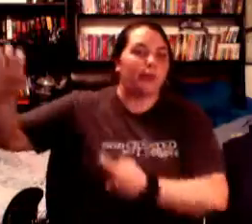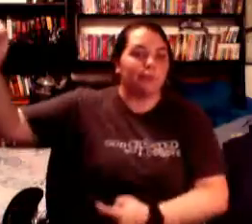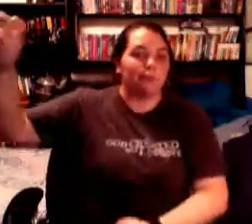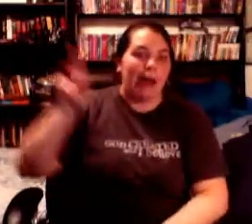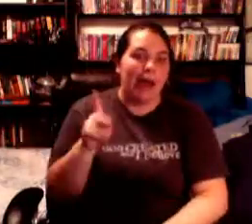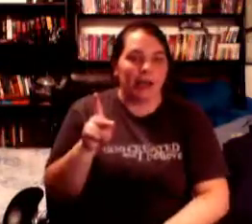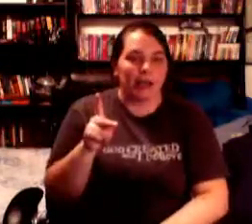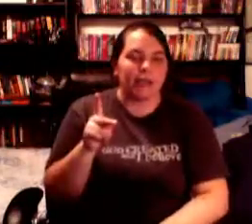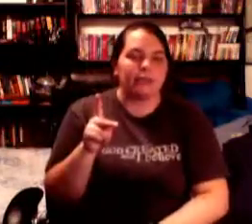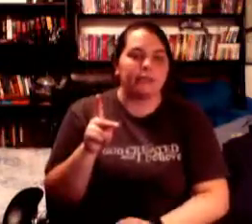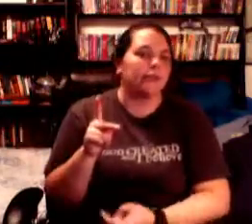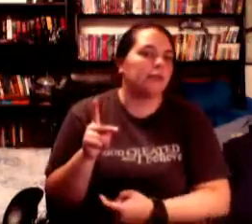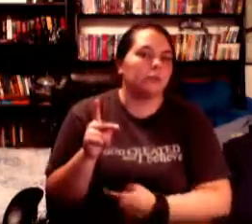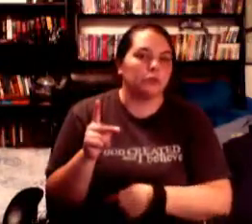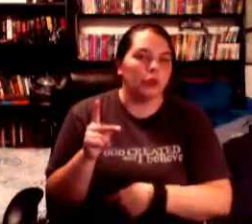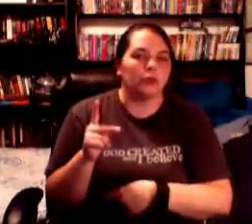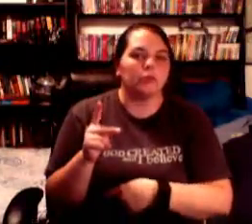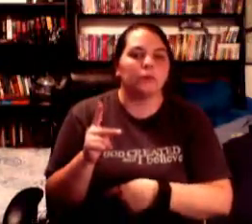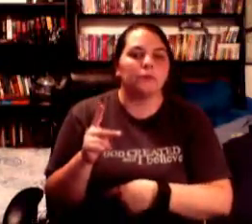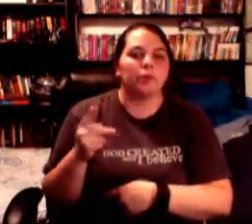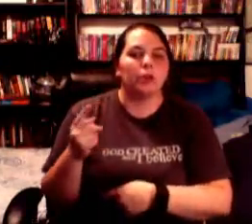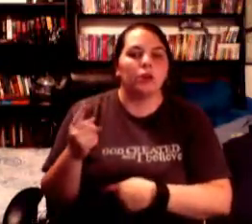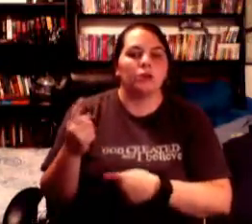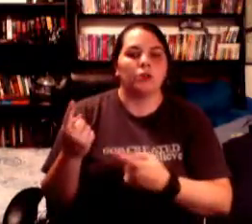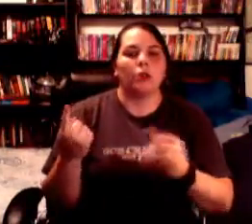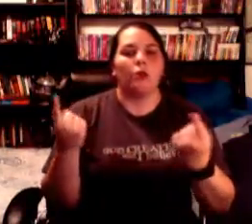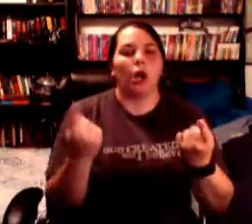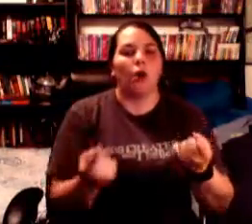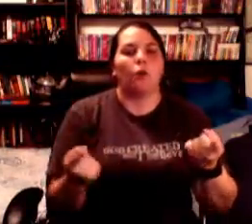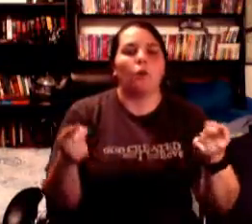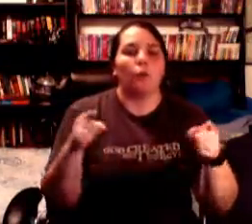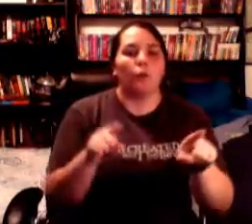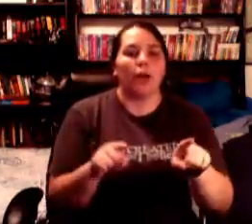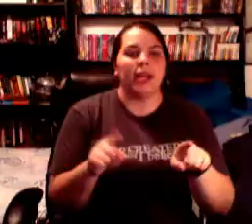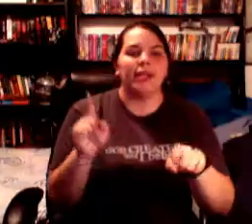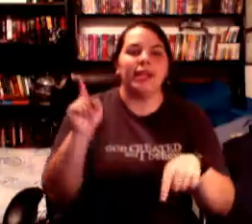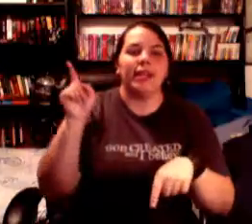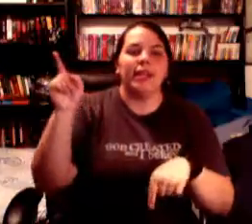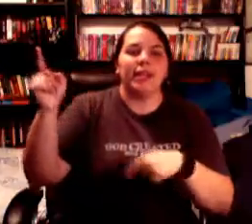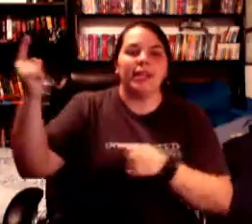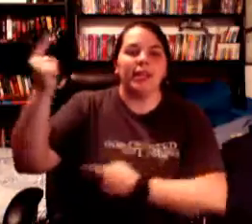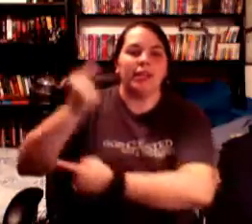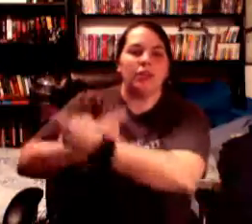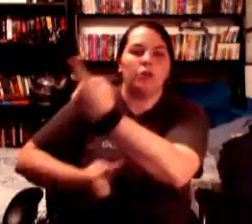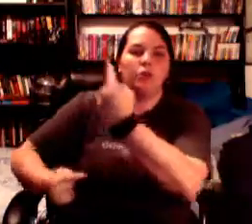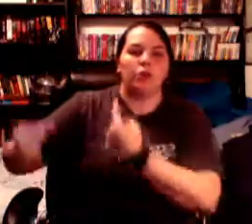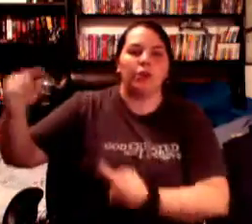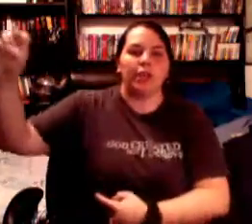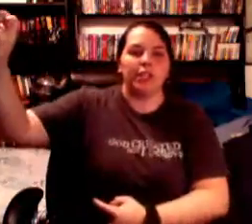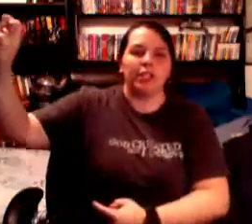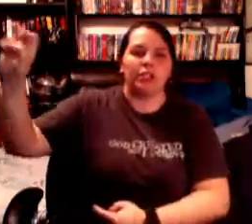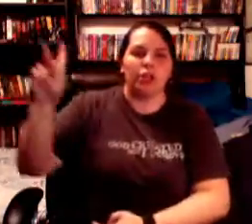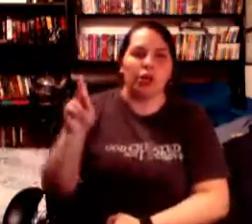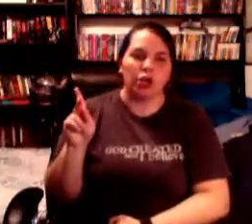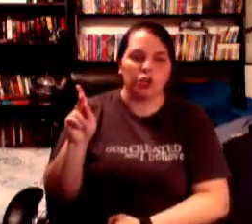come back is the sign for returns. So when he